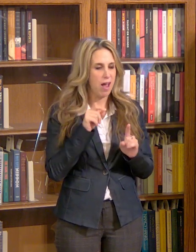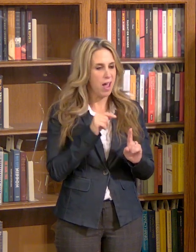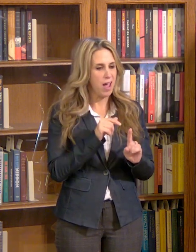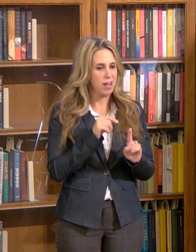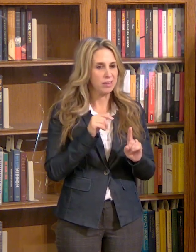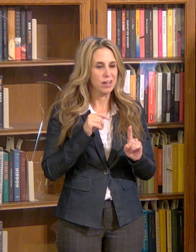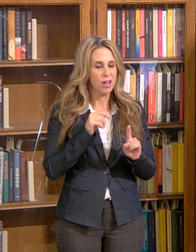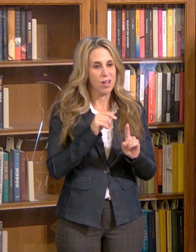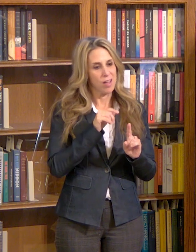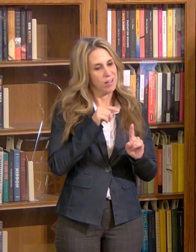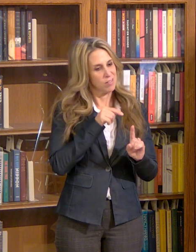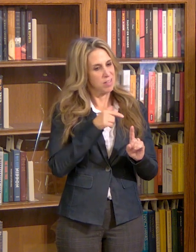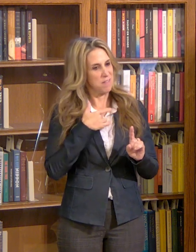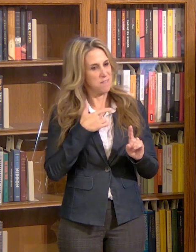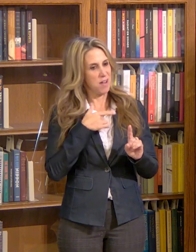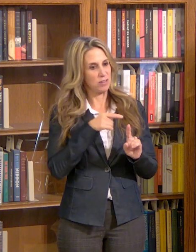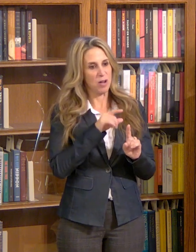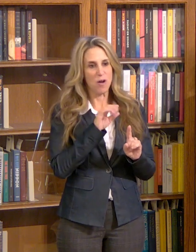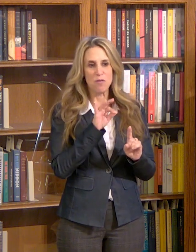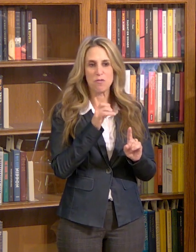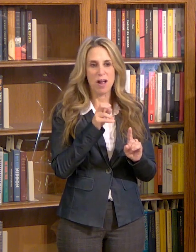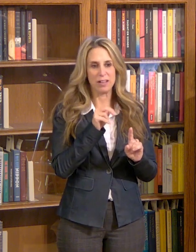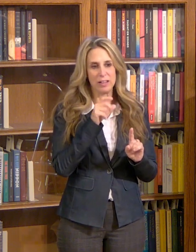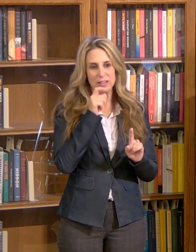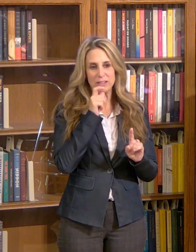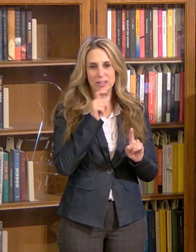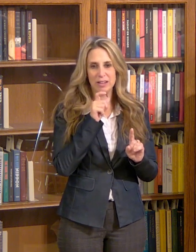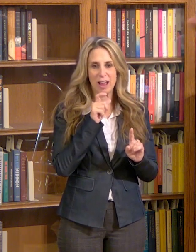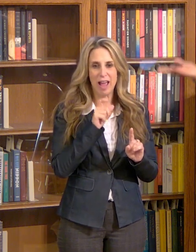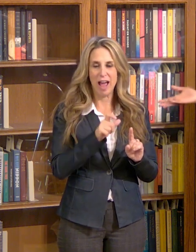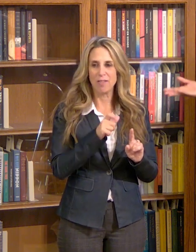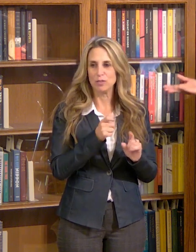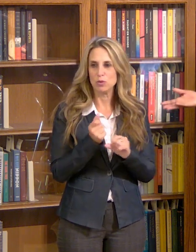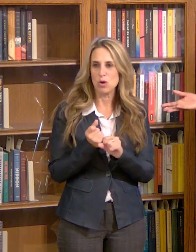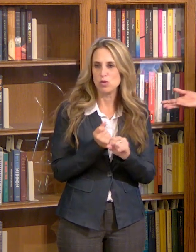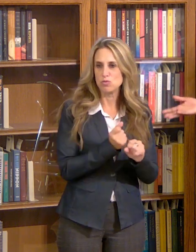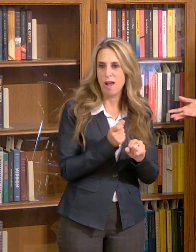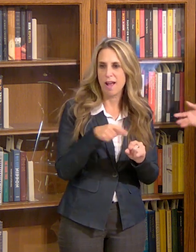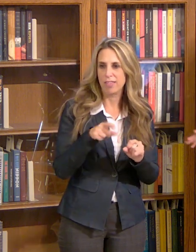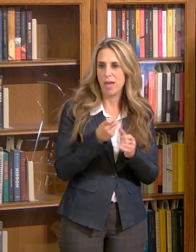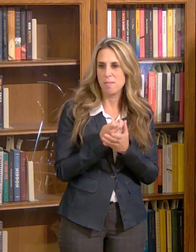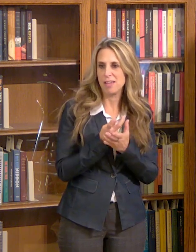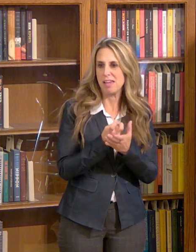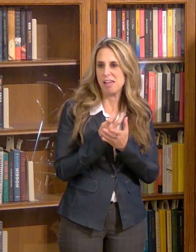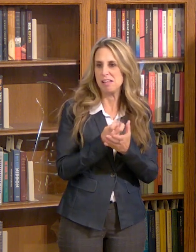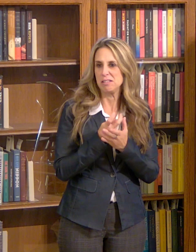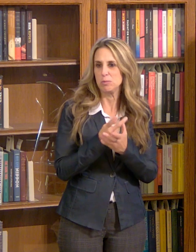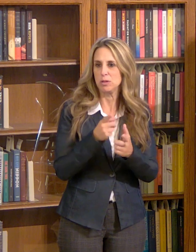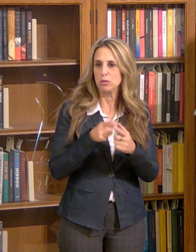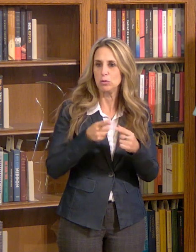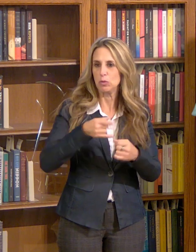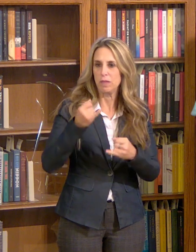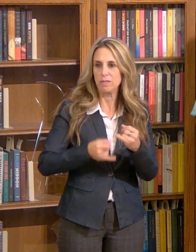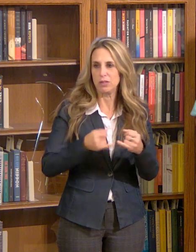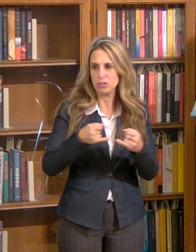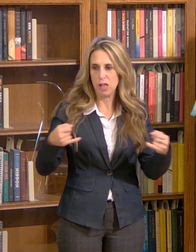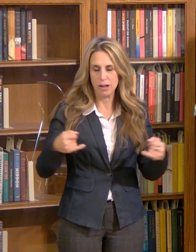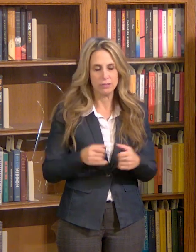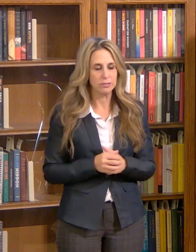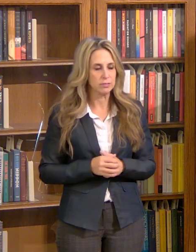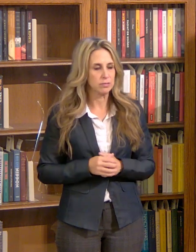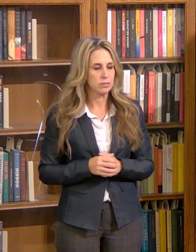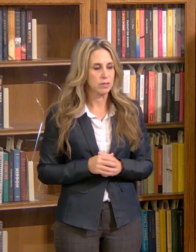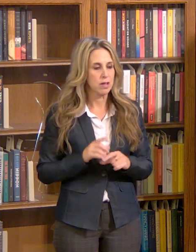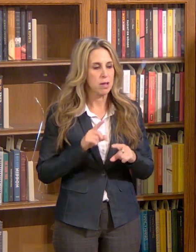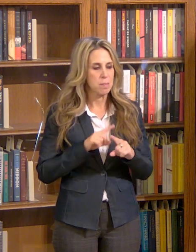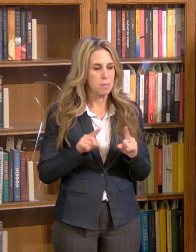um with the implication that Dr Franklin did not have to drag them Kicking and Screaming to the the Finish Line um but I